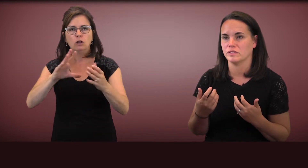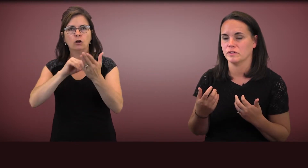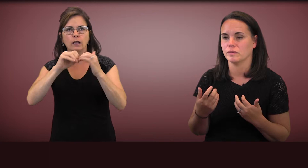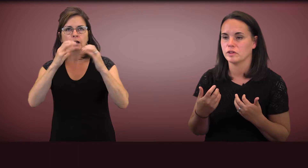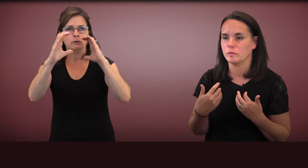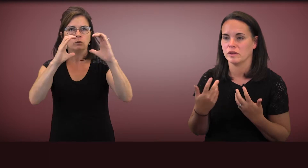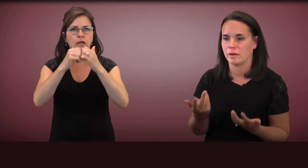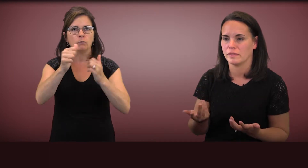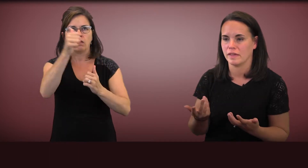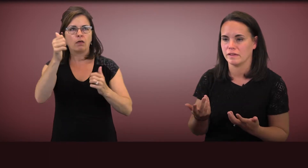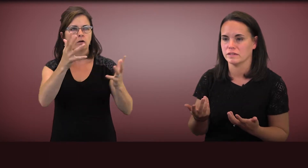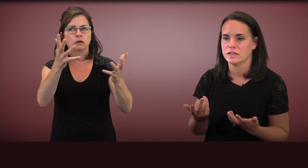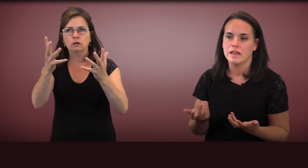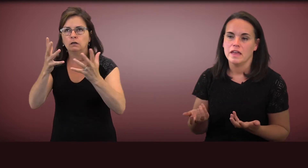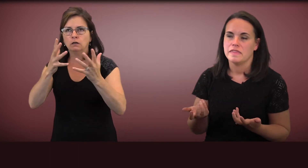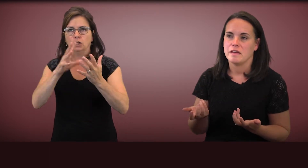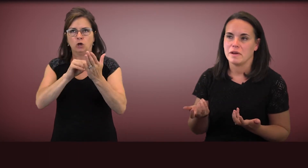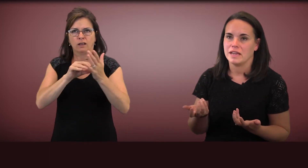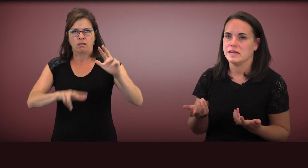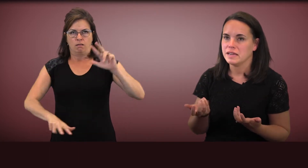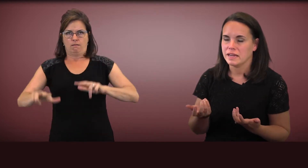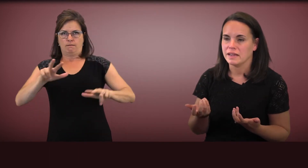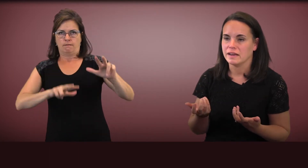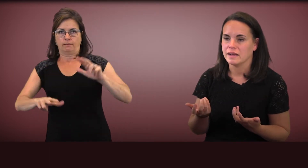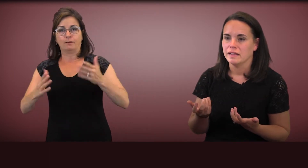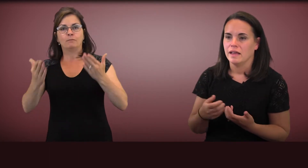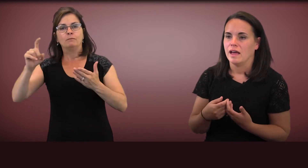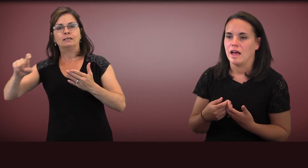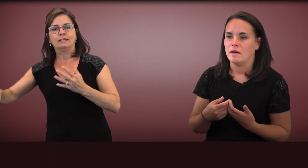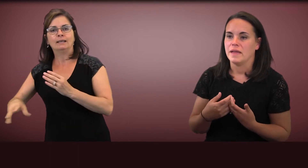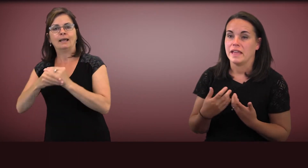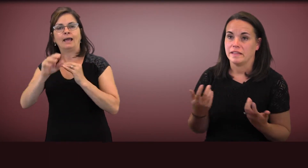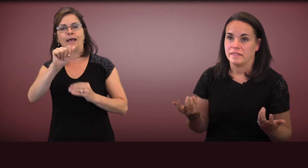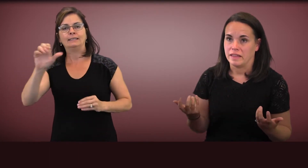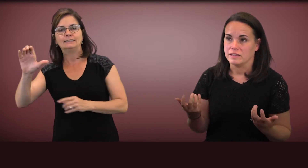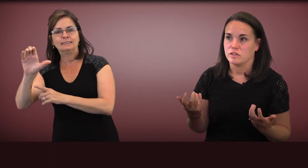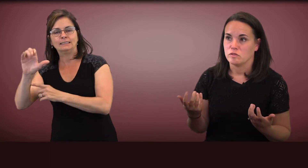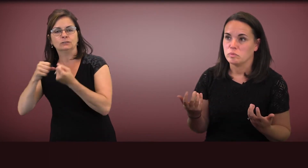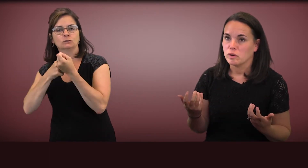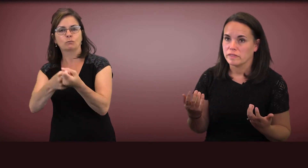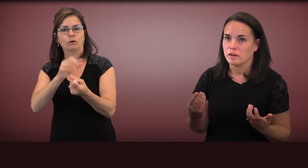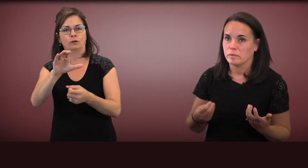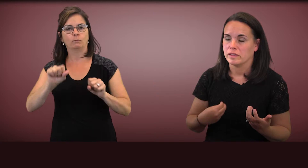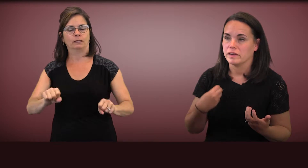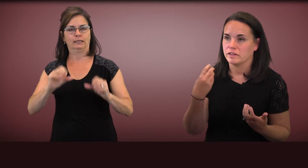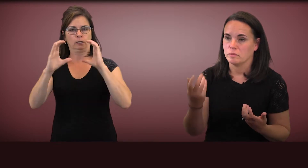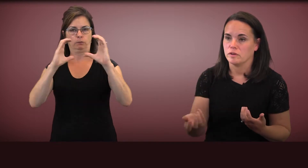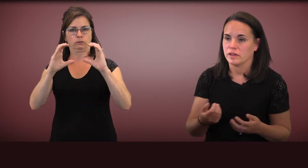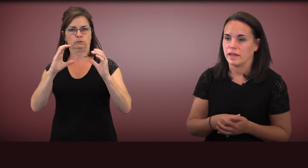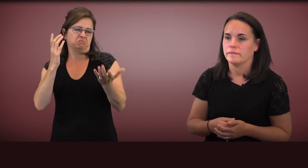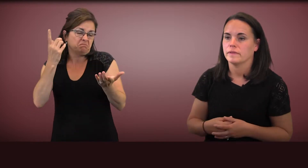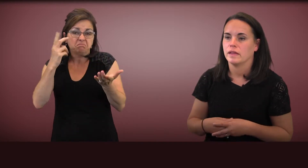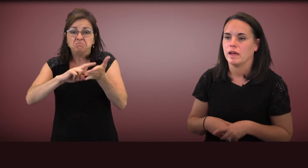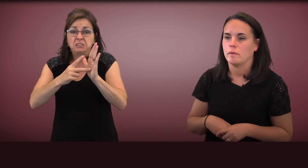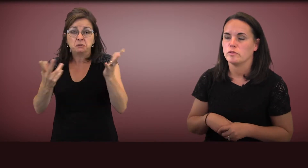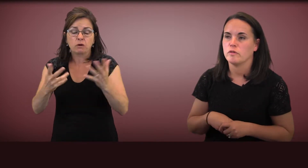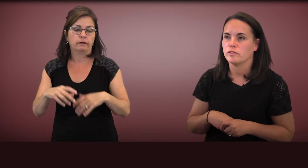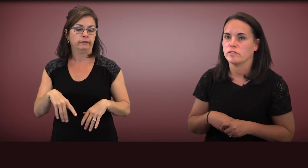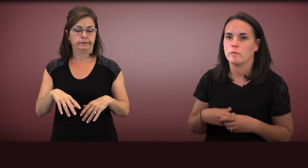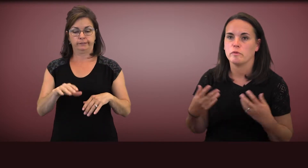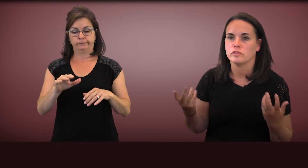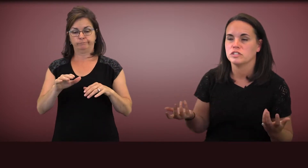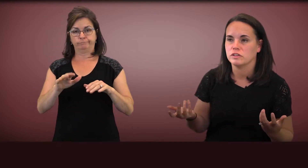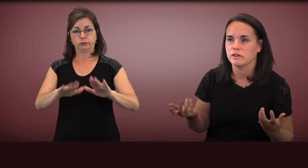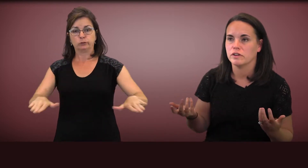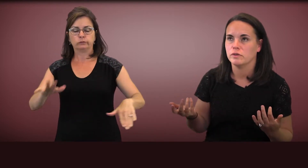be able to communicate with others, they might need AAC to support their ability to communicate. So